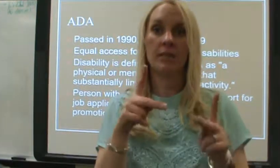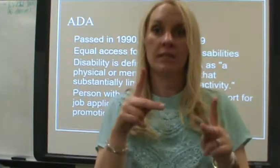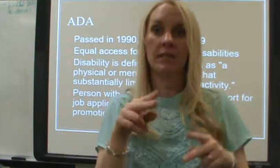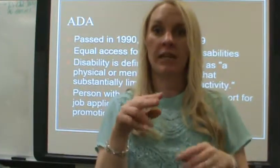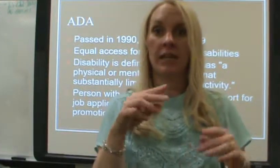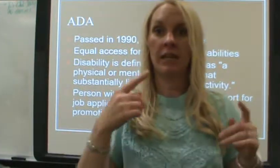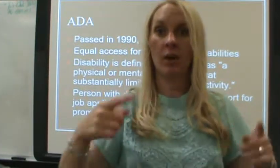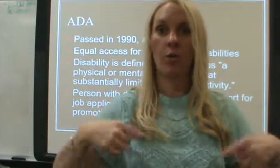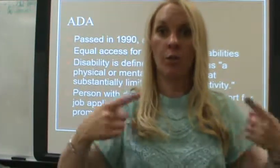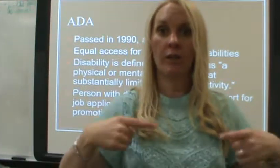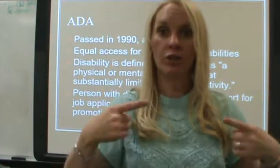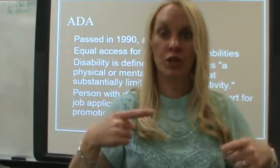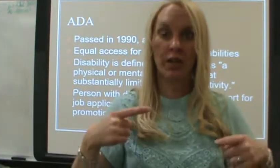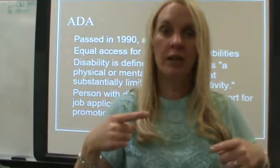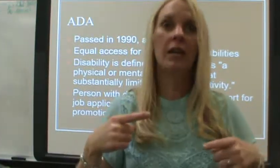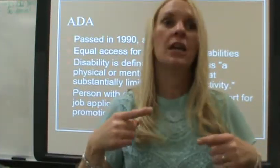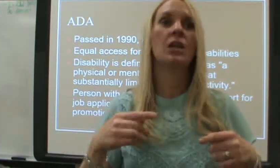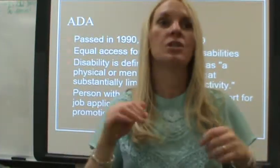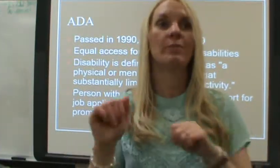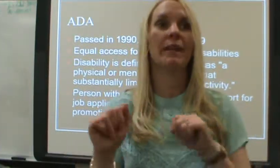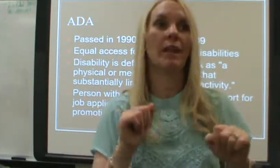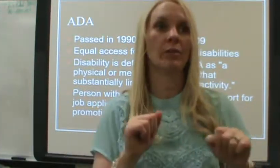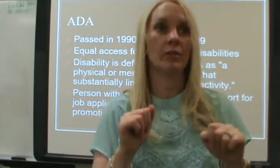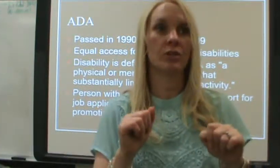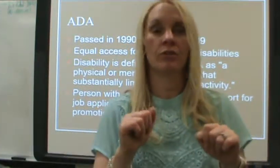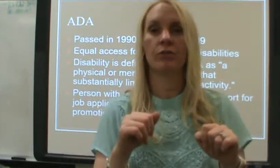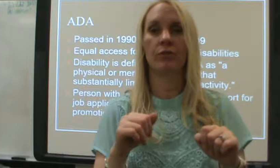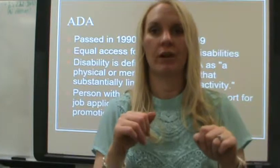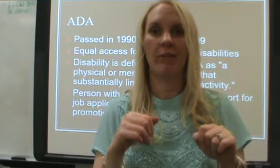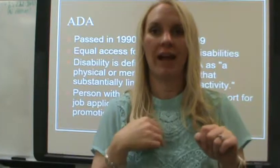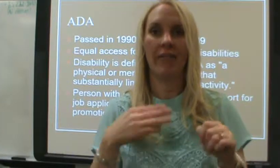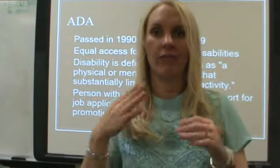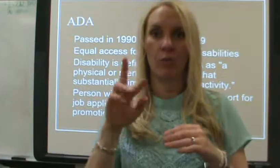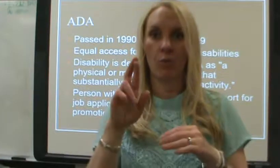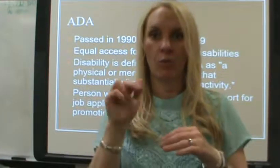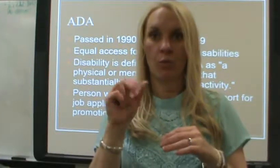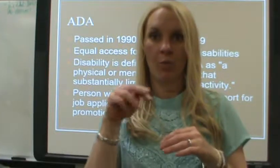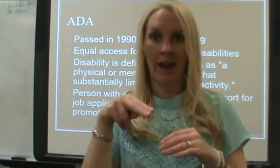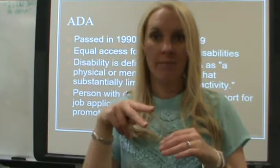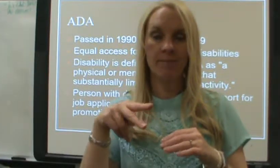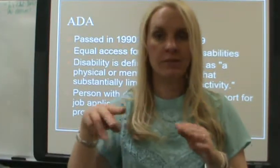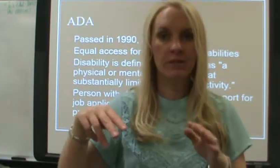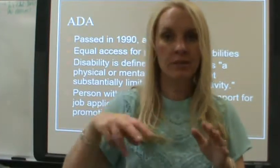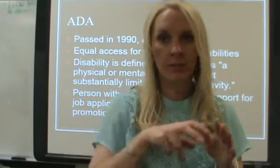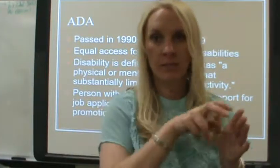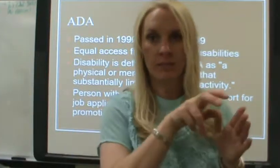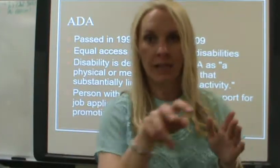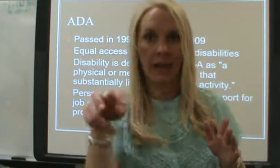person in a wheelchair to be able to have ramps to be able to get up.